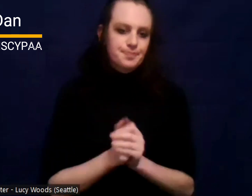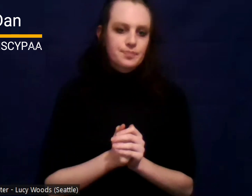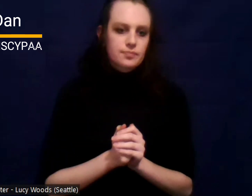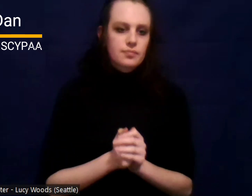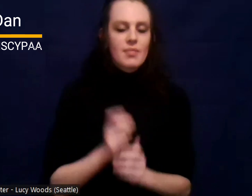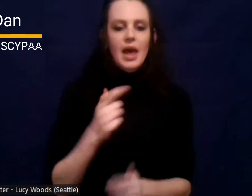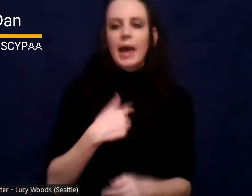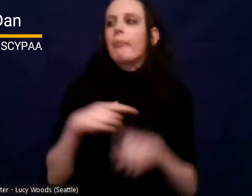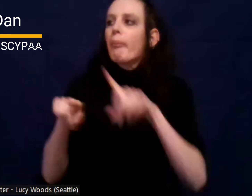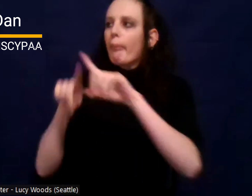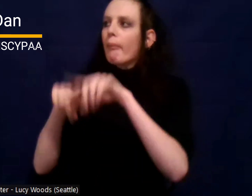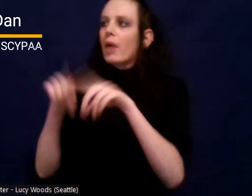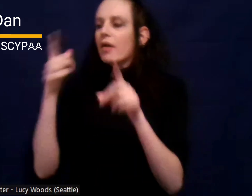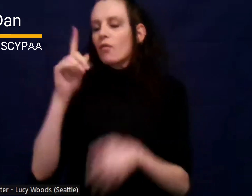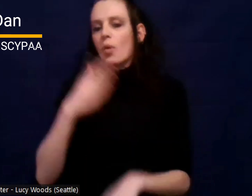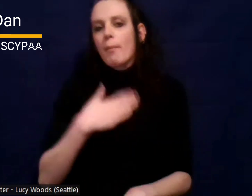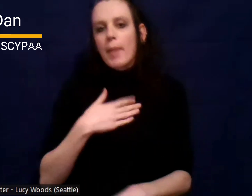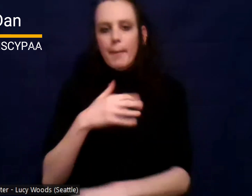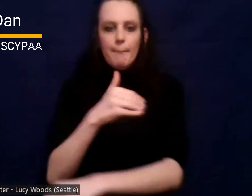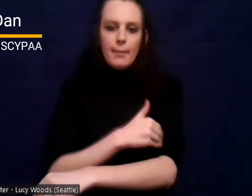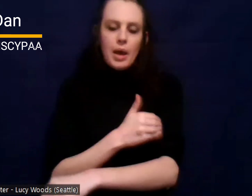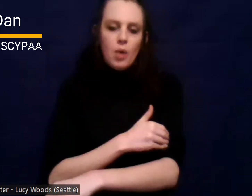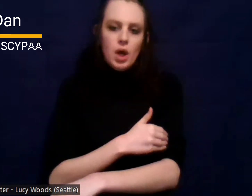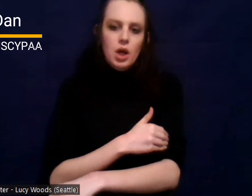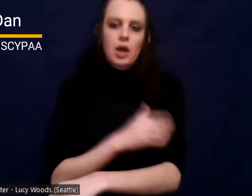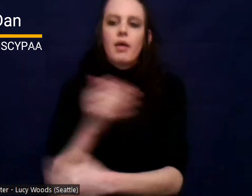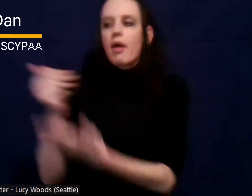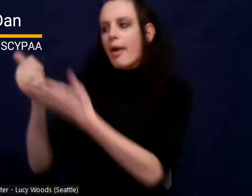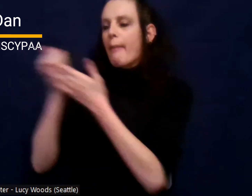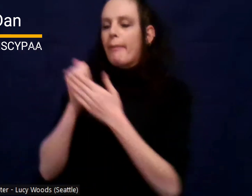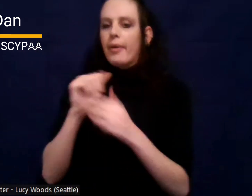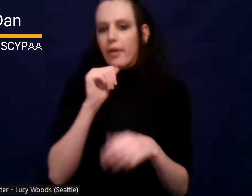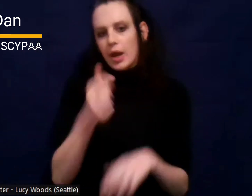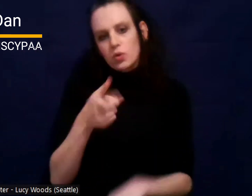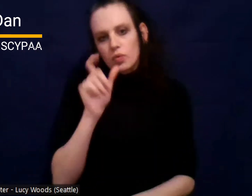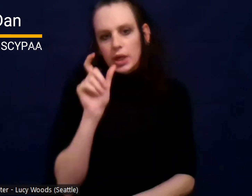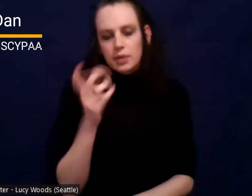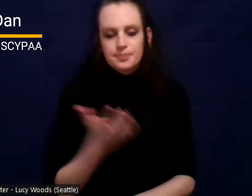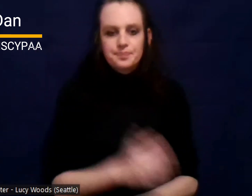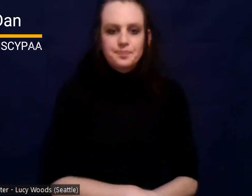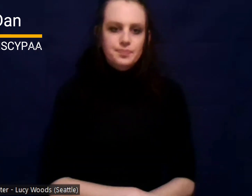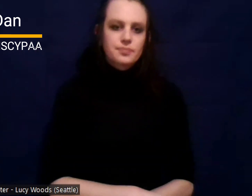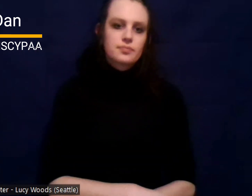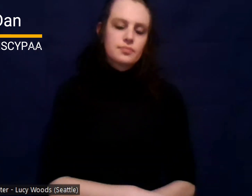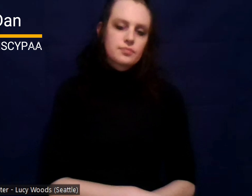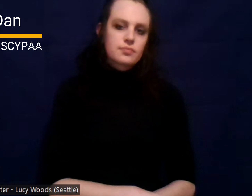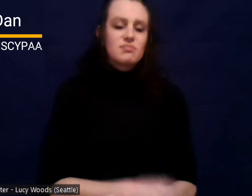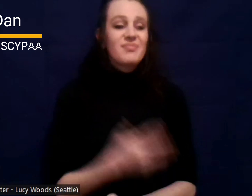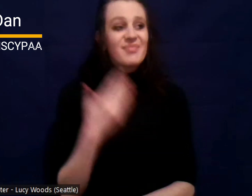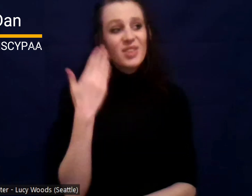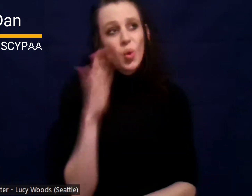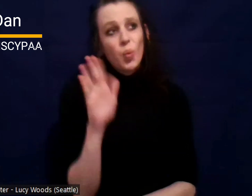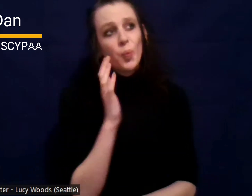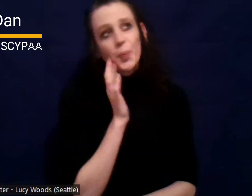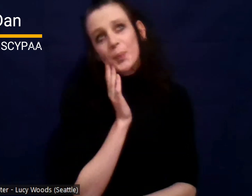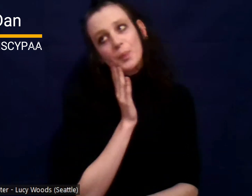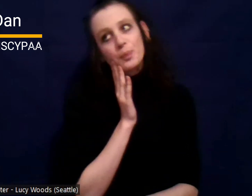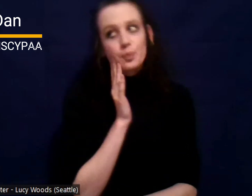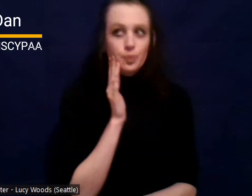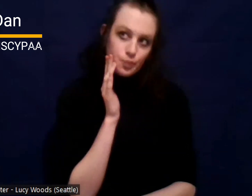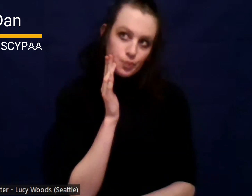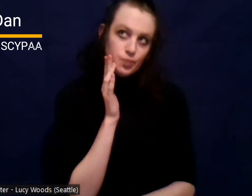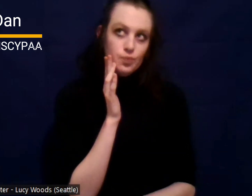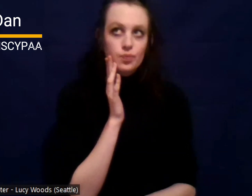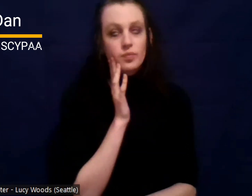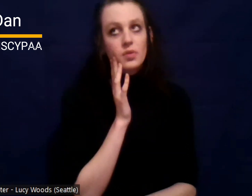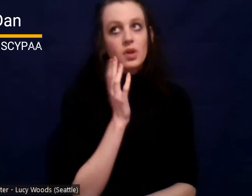that power that I don't have to not pick up a drink. And I don't know, like I